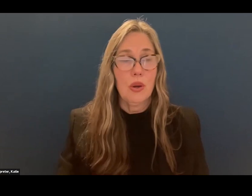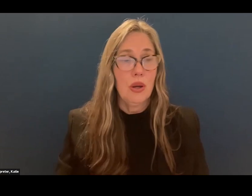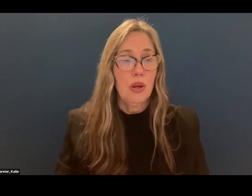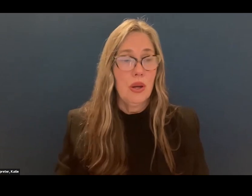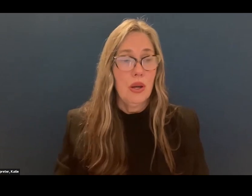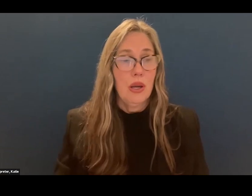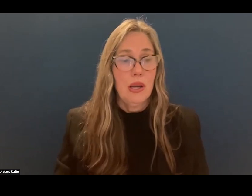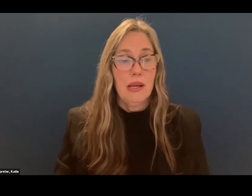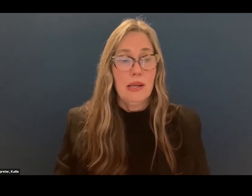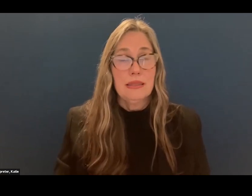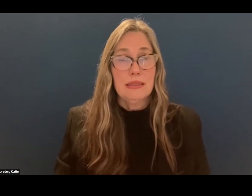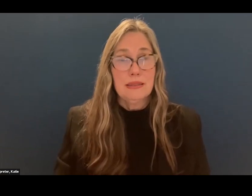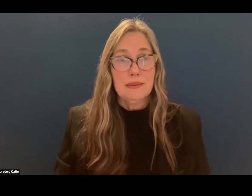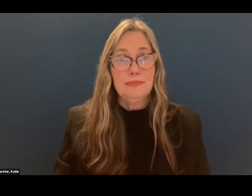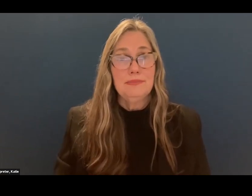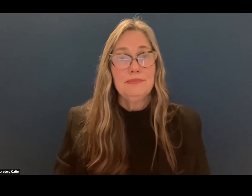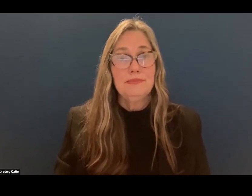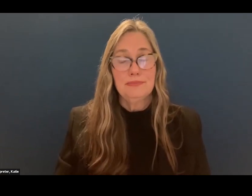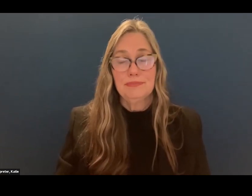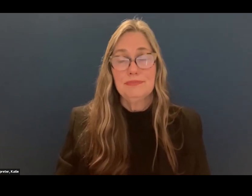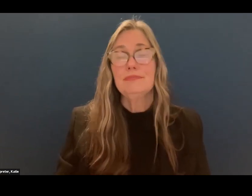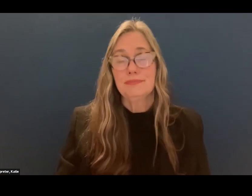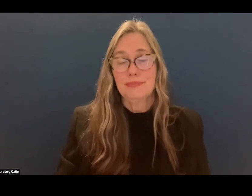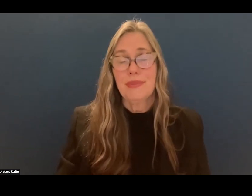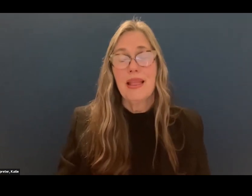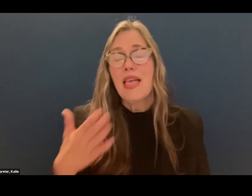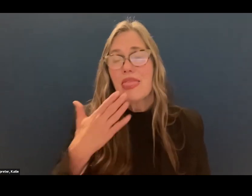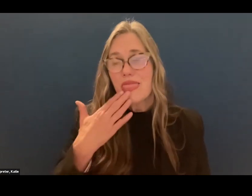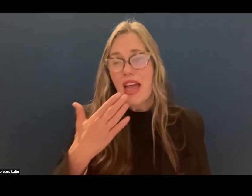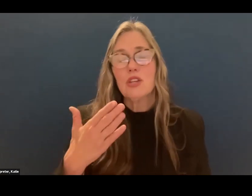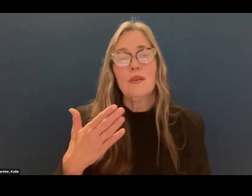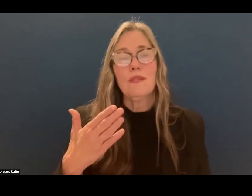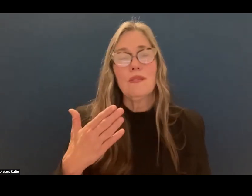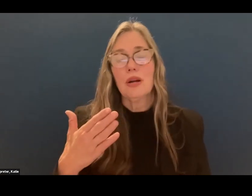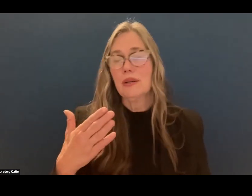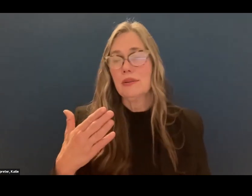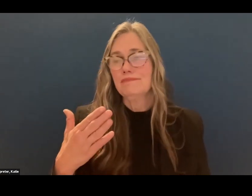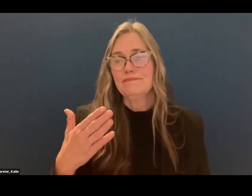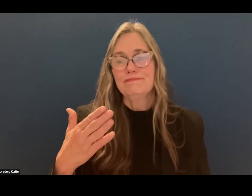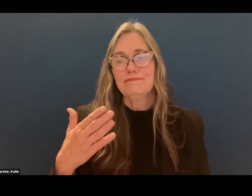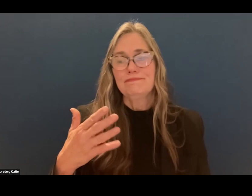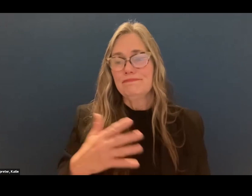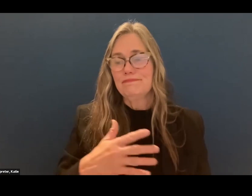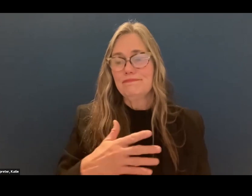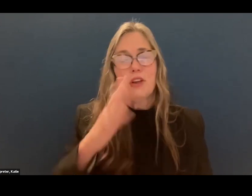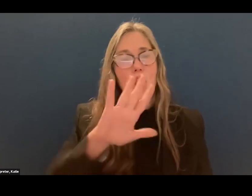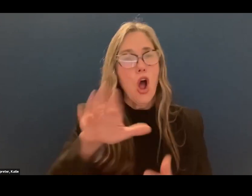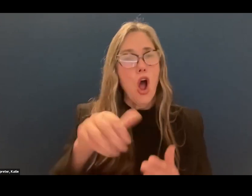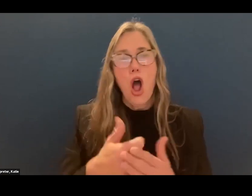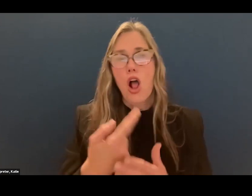thank you for all of that. That is, I could not put